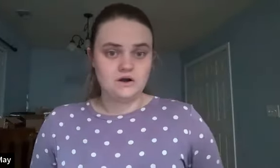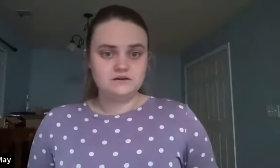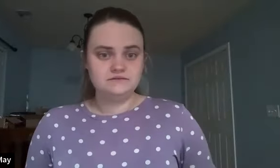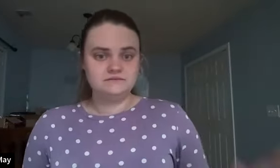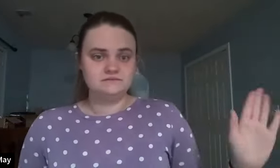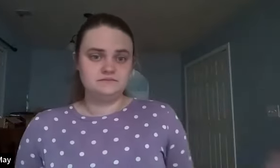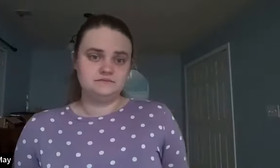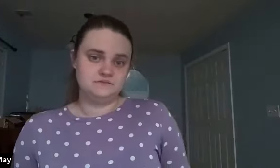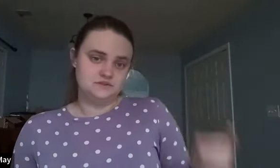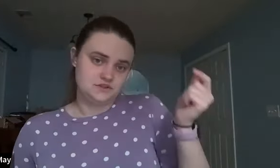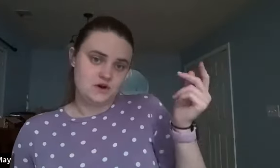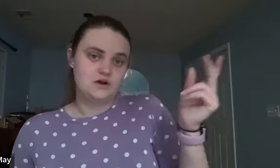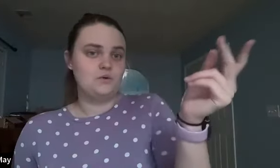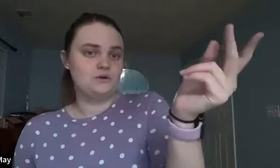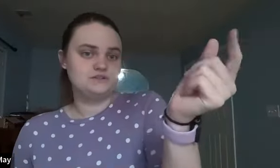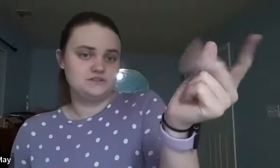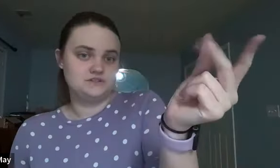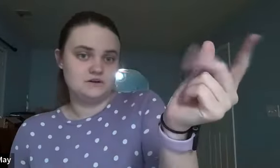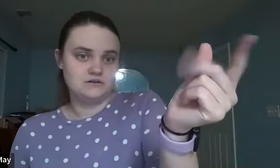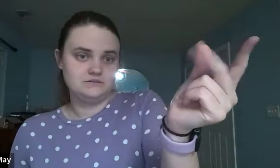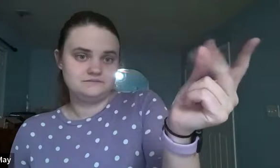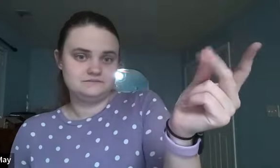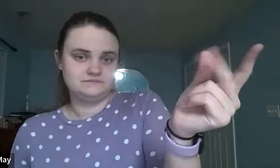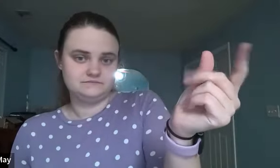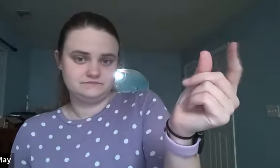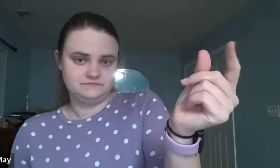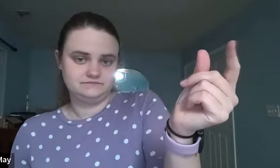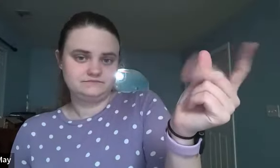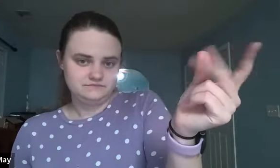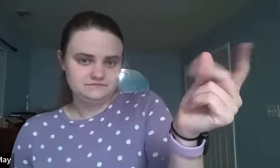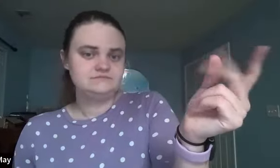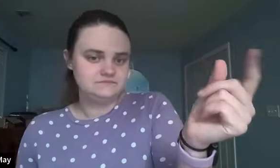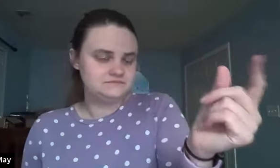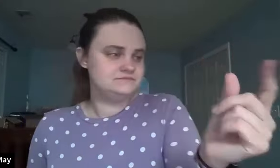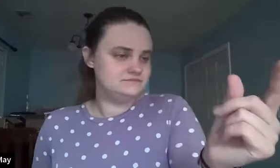dog, or dog,